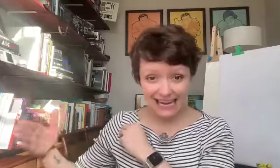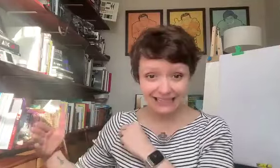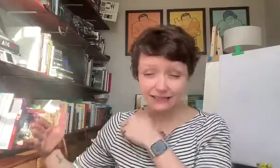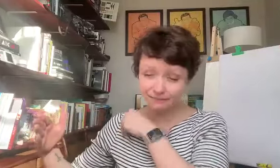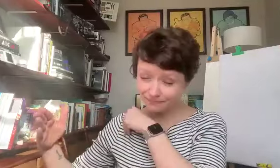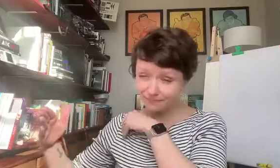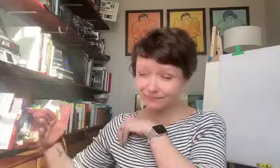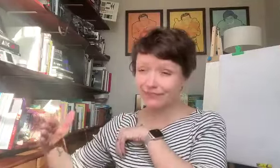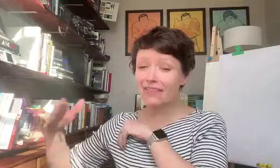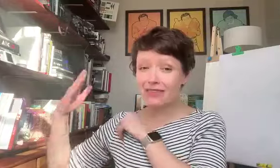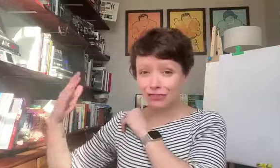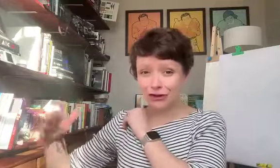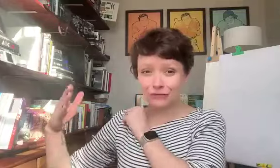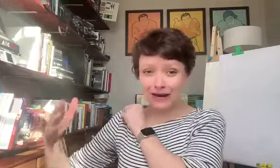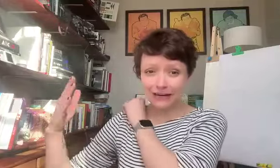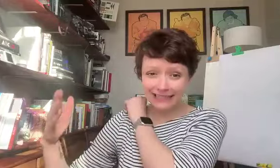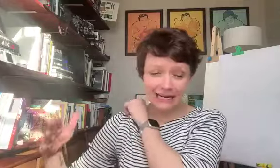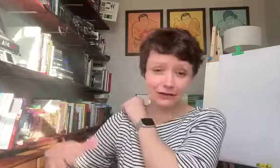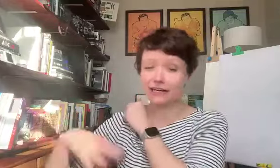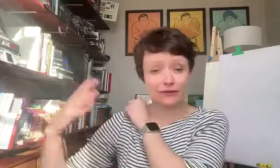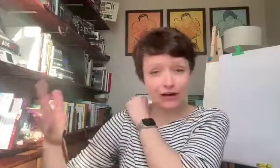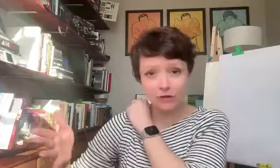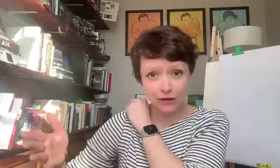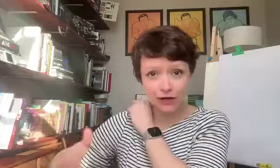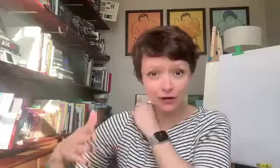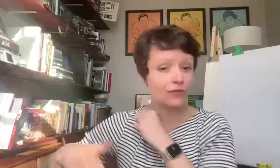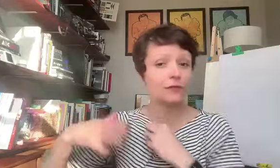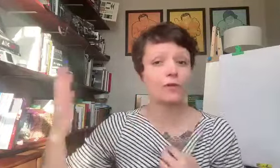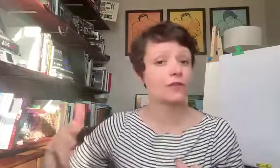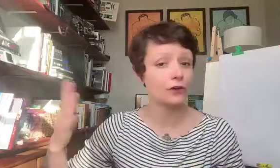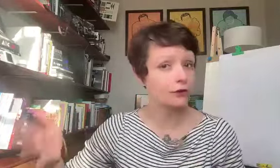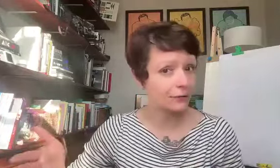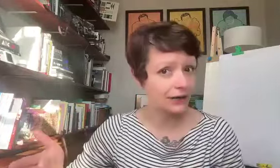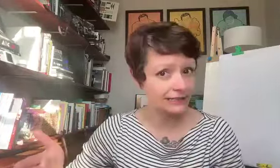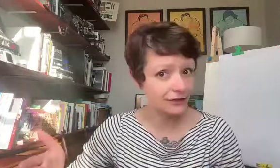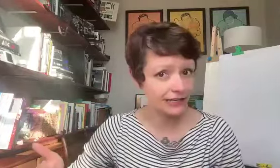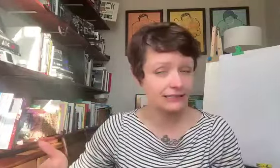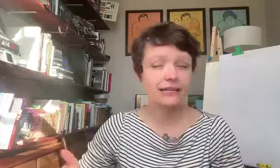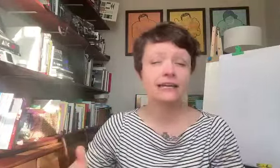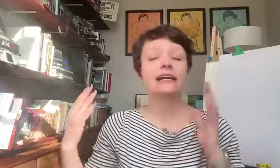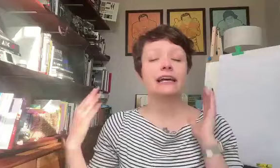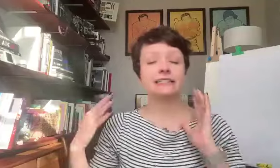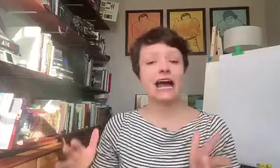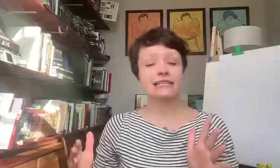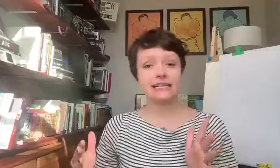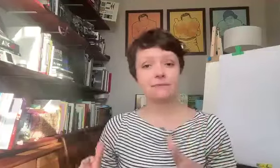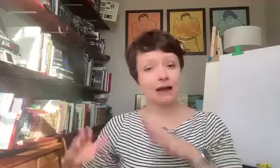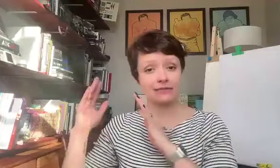hit that third grade reading standard. And if you're not familiar with what the third grade reading standard is, it's the idea